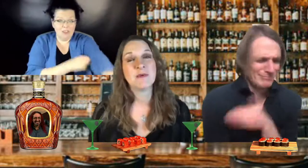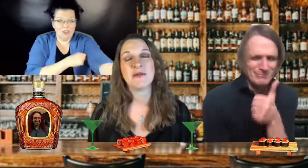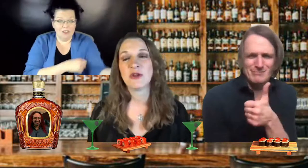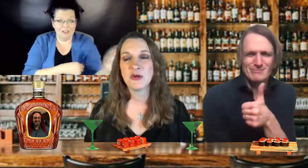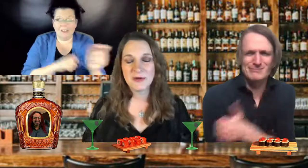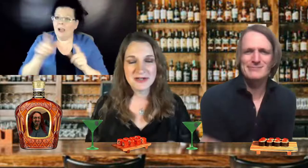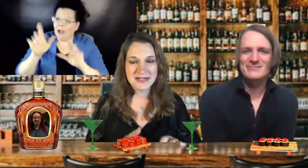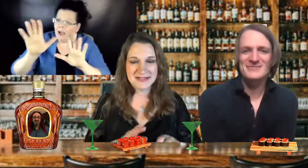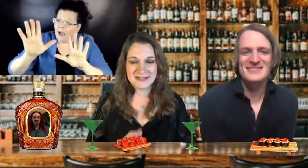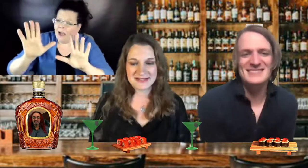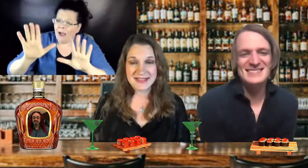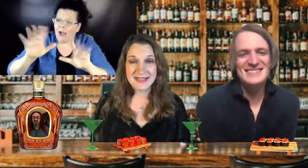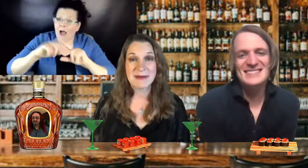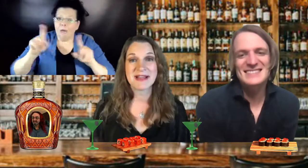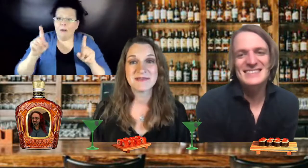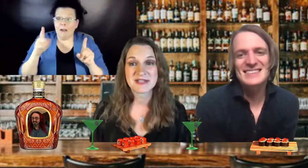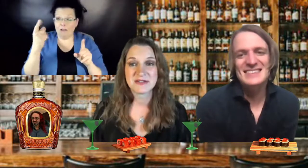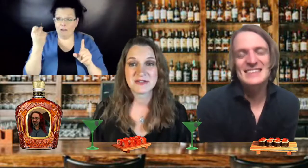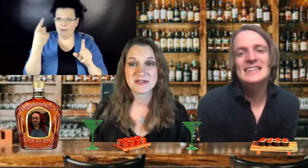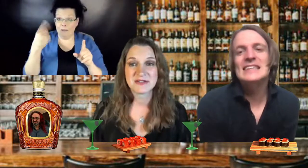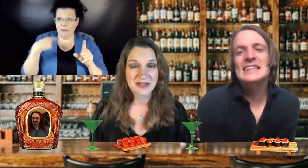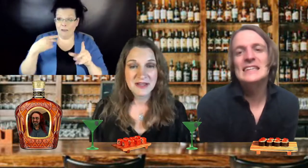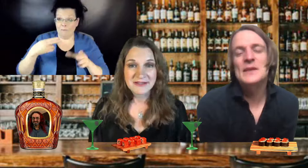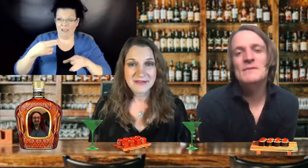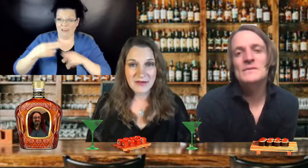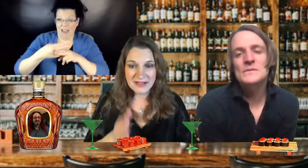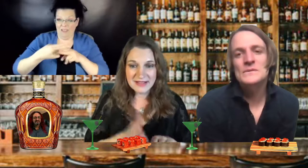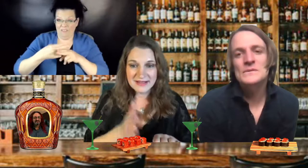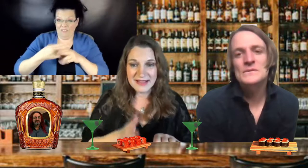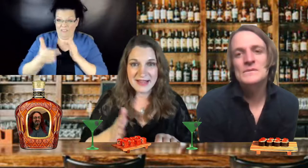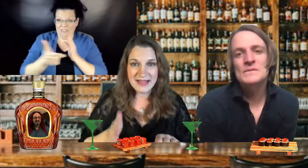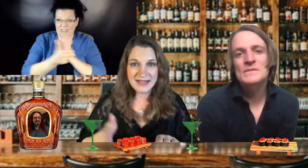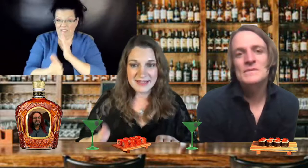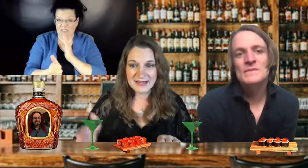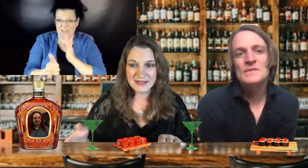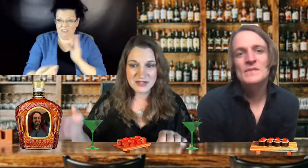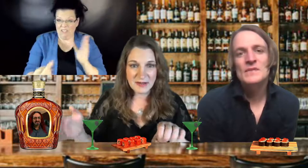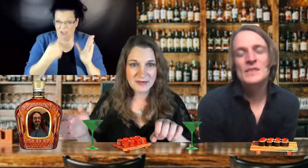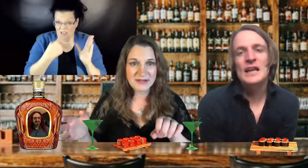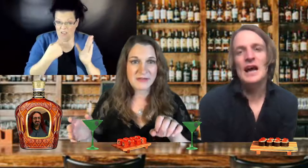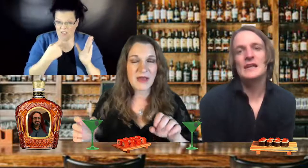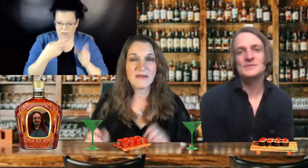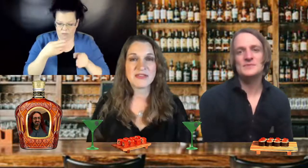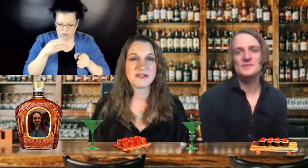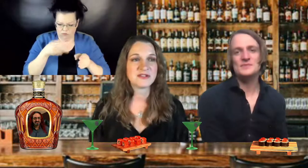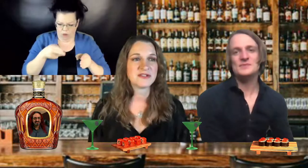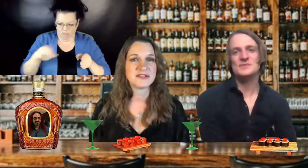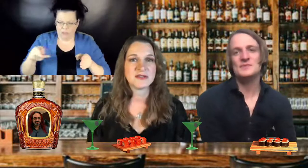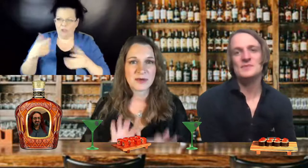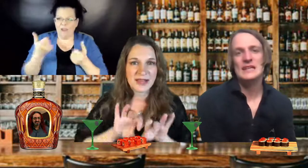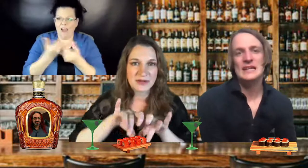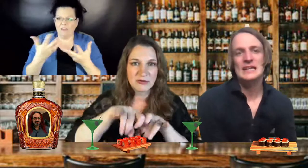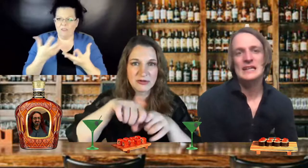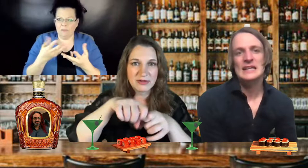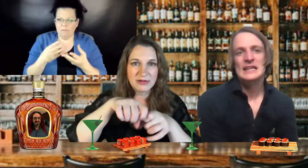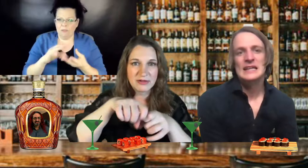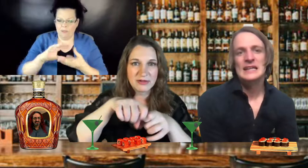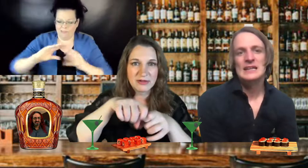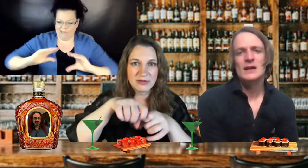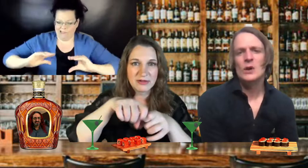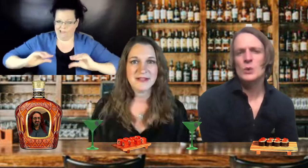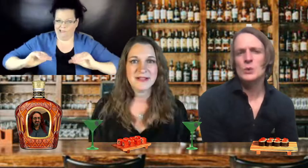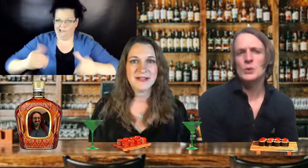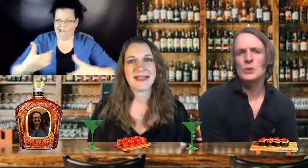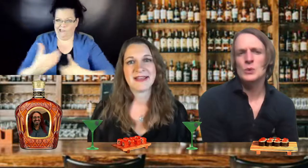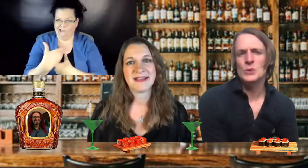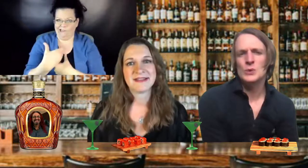Mess is good though. Well, you know what it is I think my knife skills suck. So I think like I can't get the chopping. So everything turns into a hand roll, like a